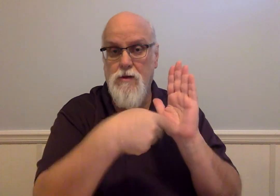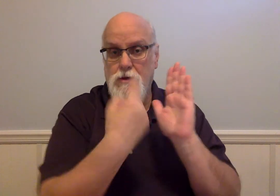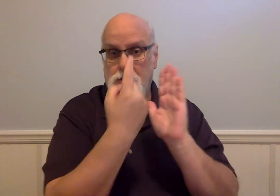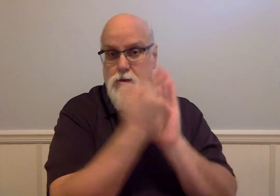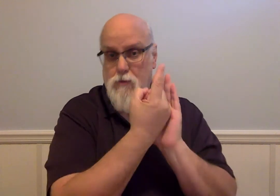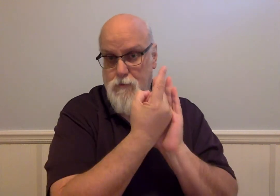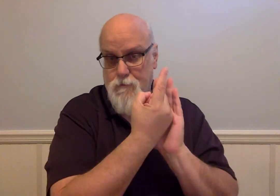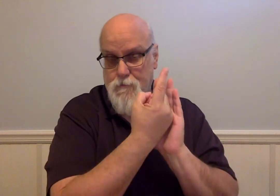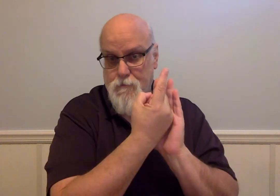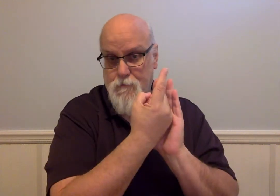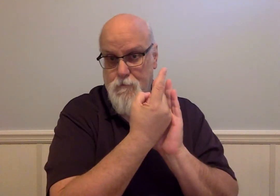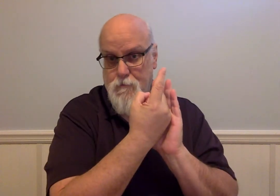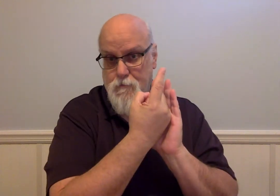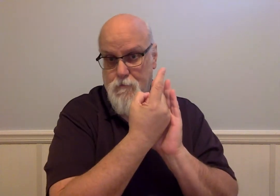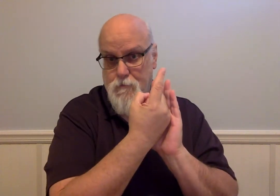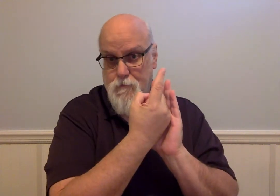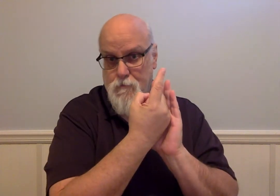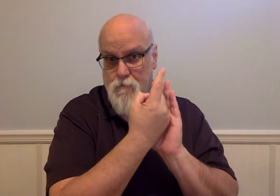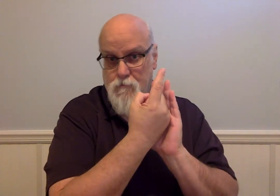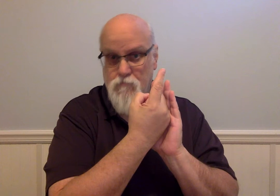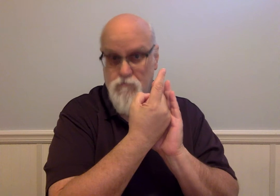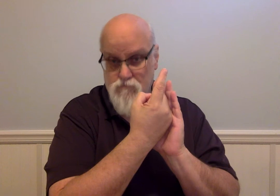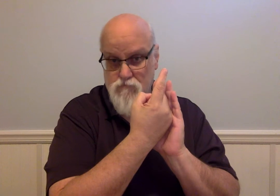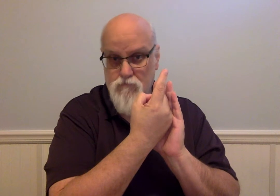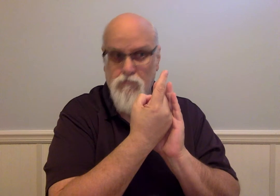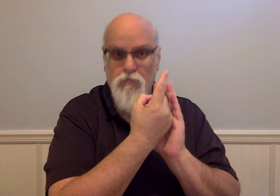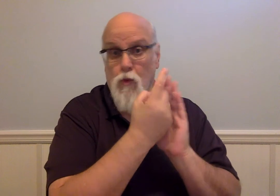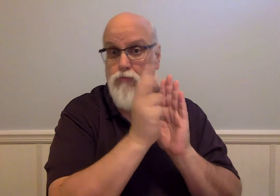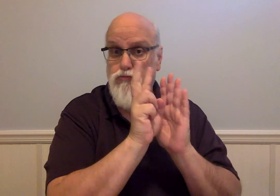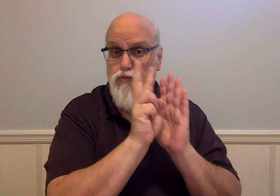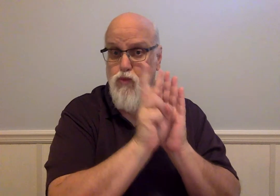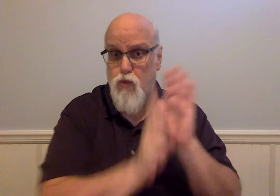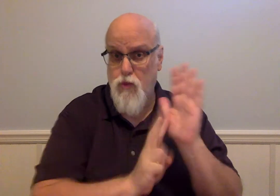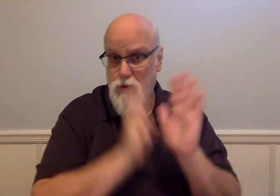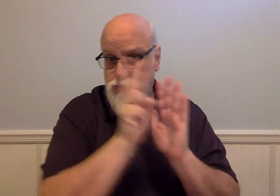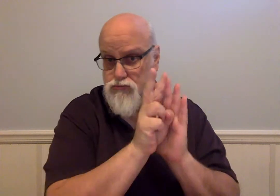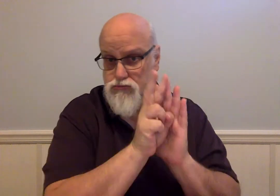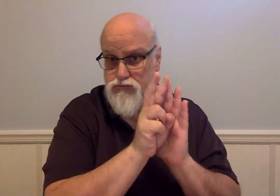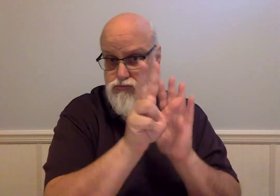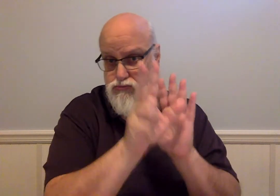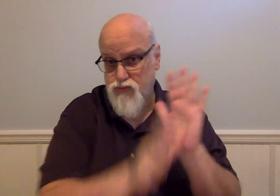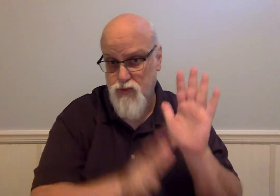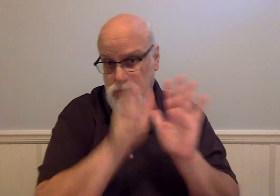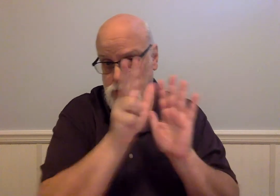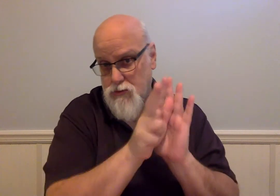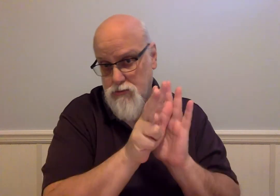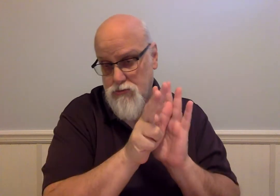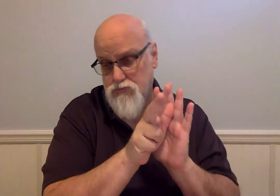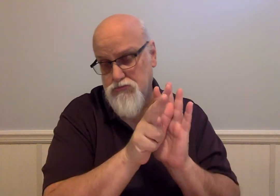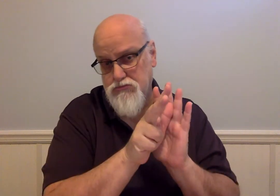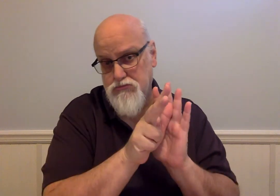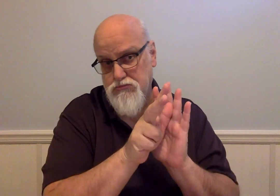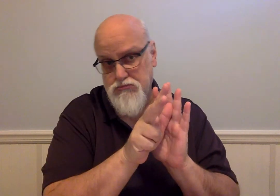hour, that goes all the way around the clock. Think of that flat hand as your face. 2 hours, 3